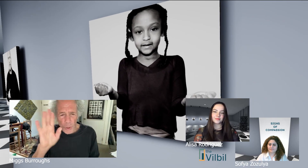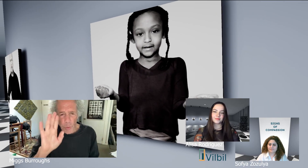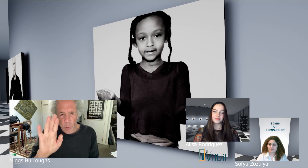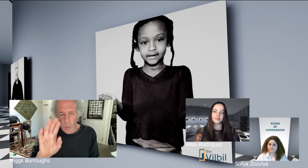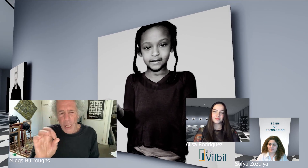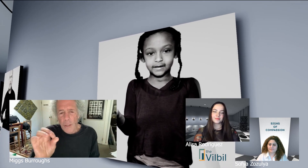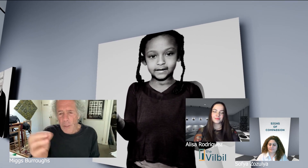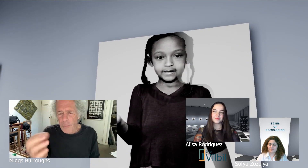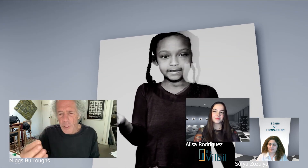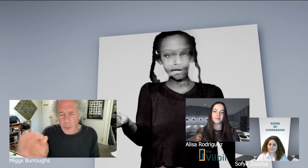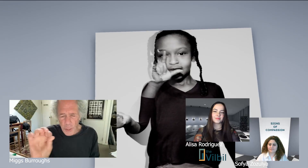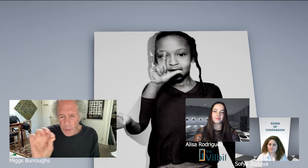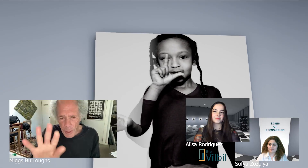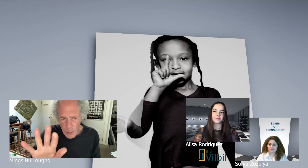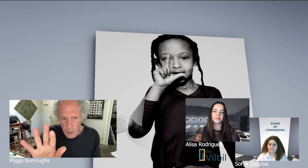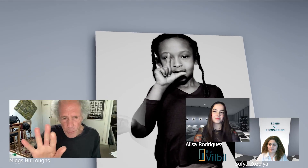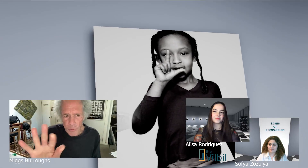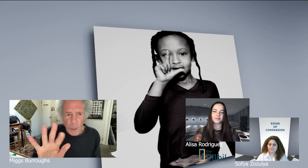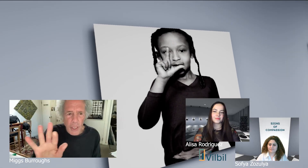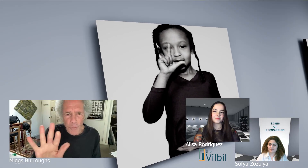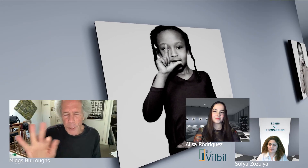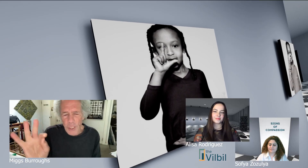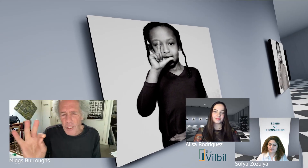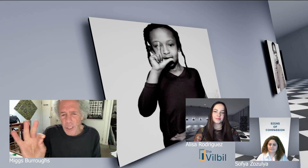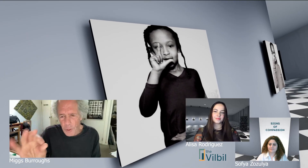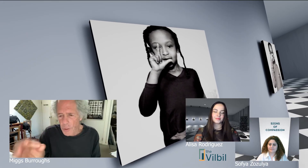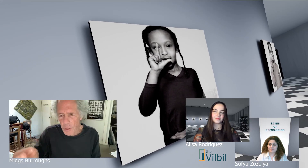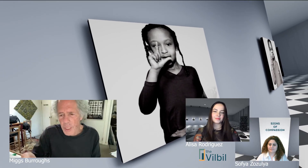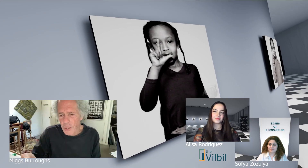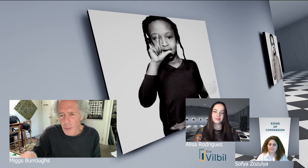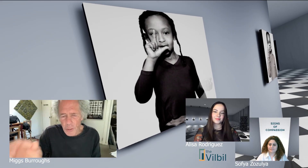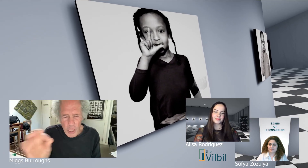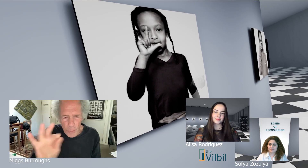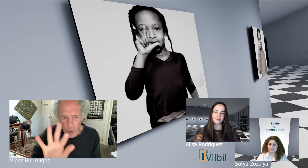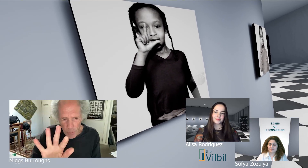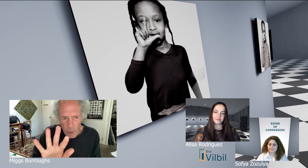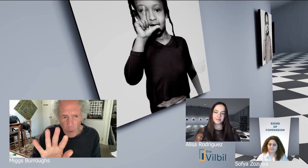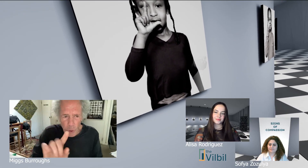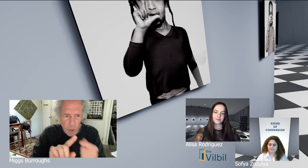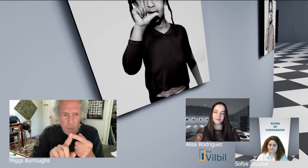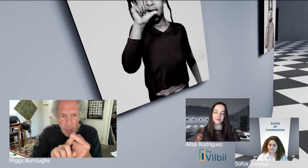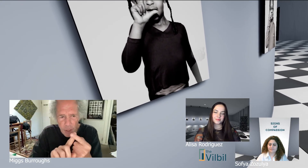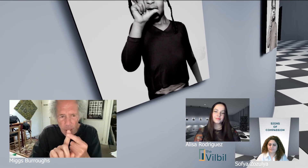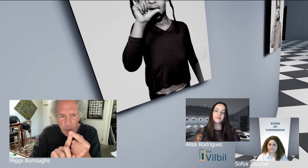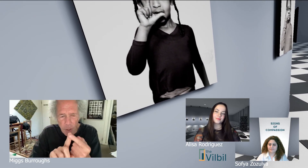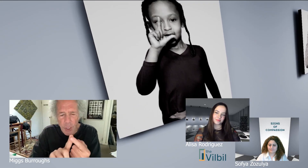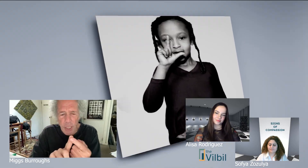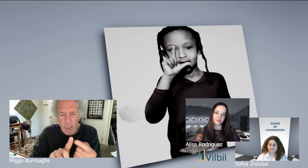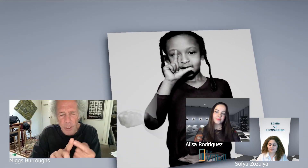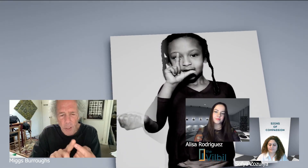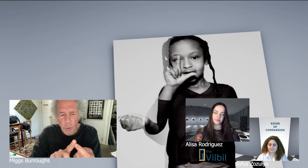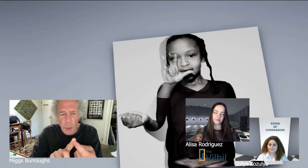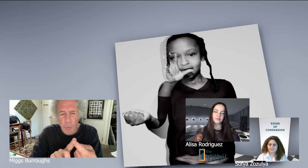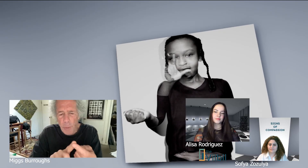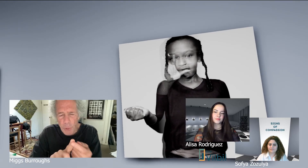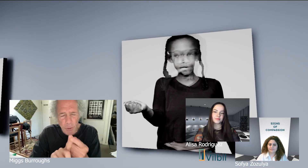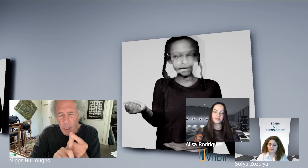incredible, but I don't have the sensitivity to, we've tried it, but it takes a long time to with your finger to understand which bumps you're